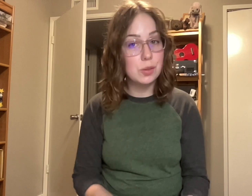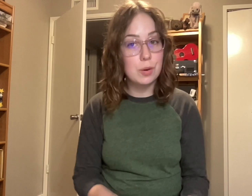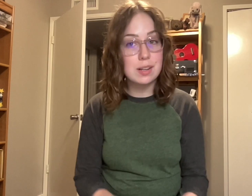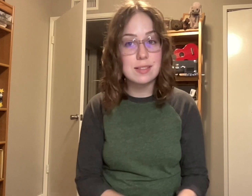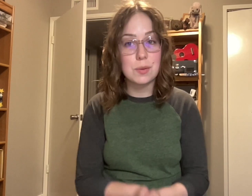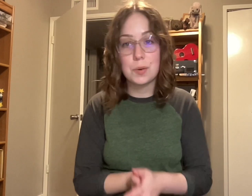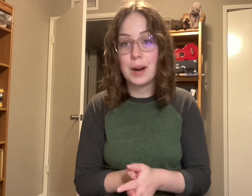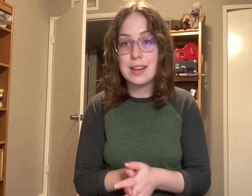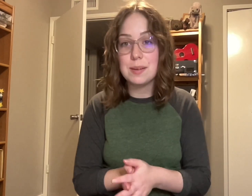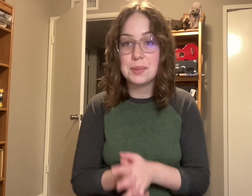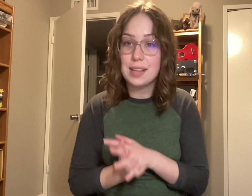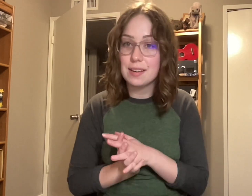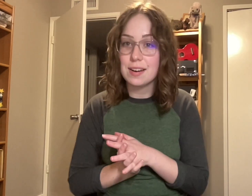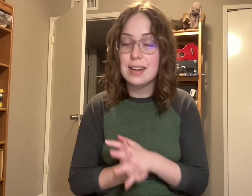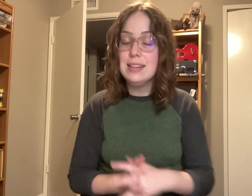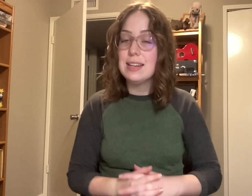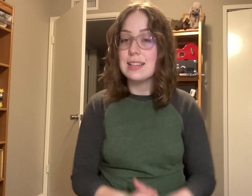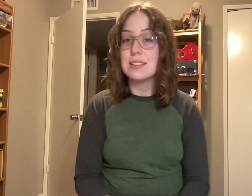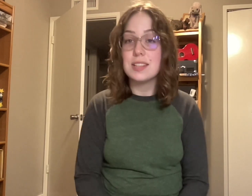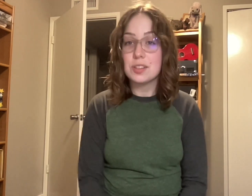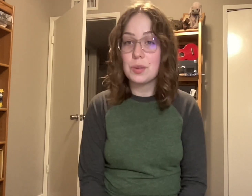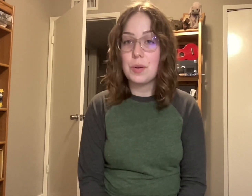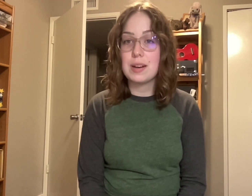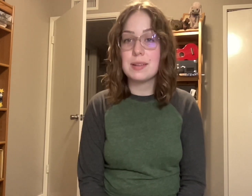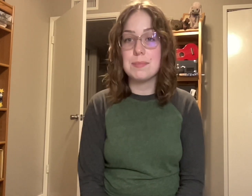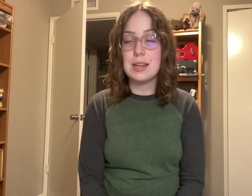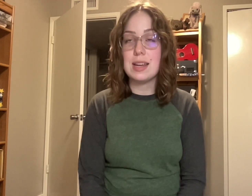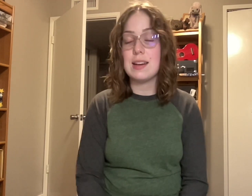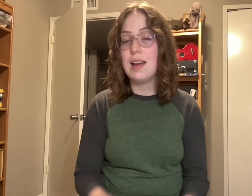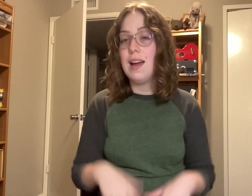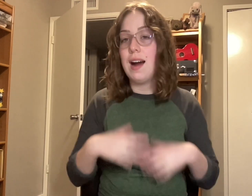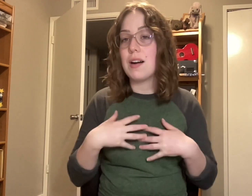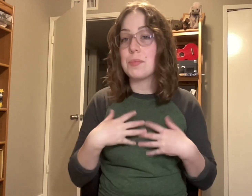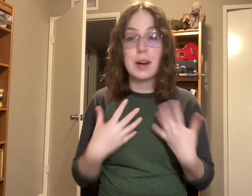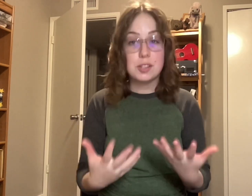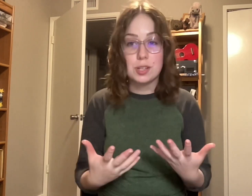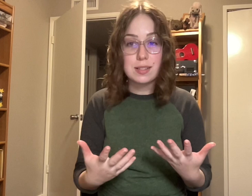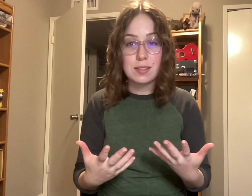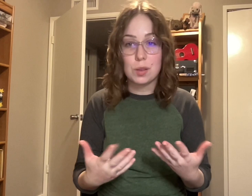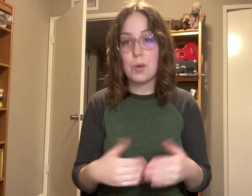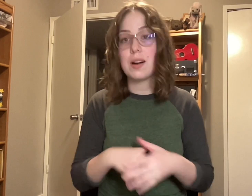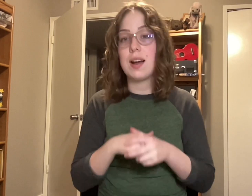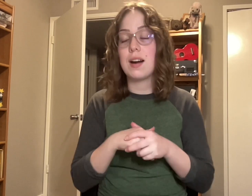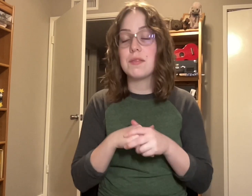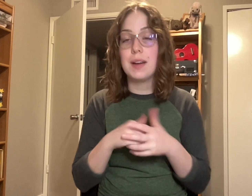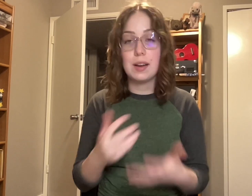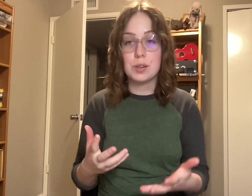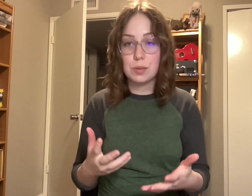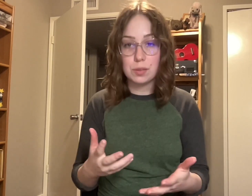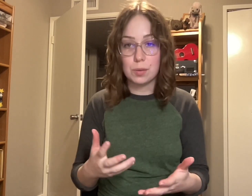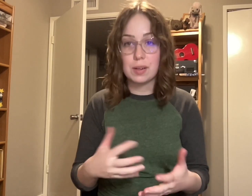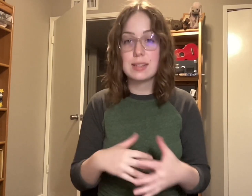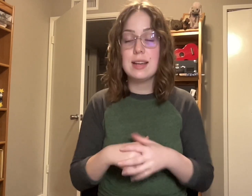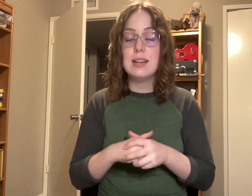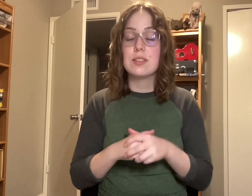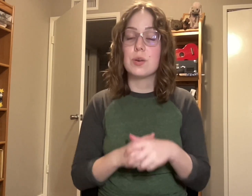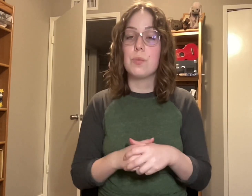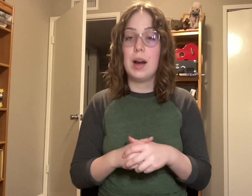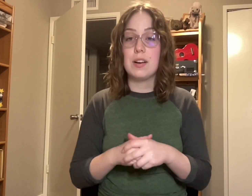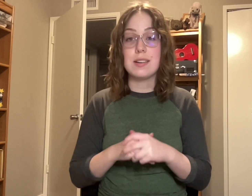Lord as though we're writing him a letter. It's Dear Lord, meaning our precious Lord, our valued Lord. So how you're going to